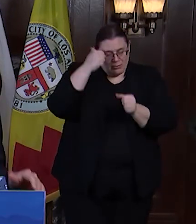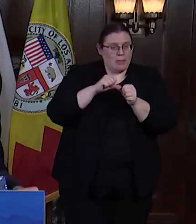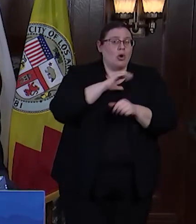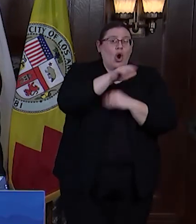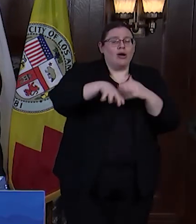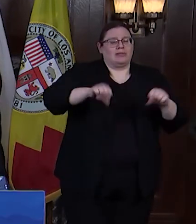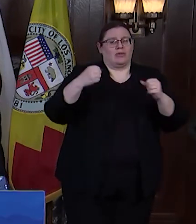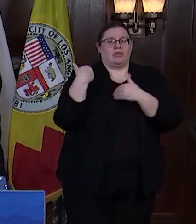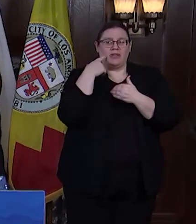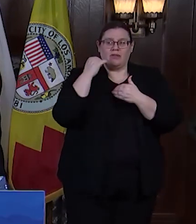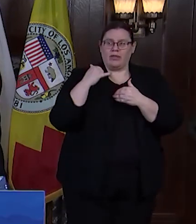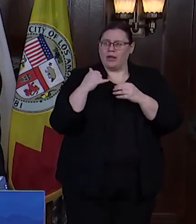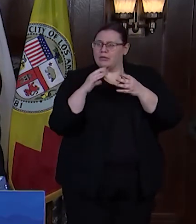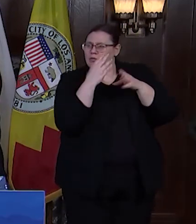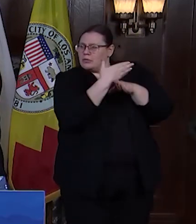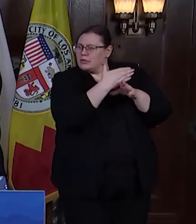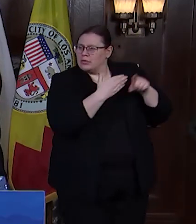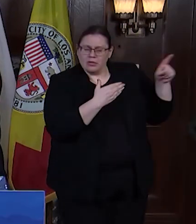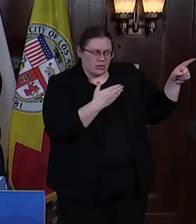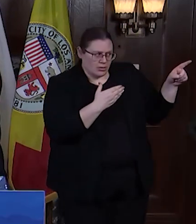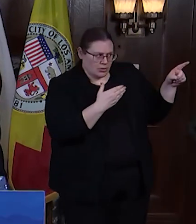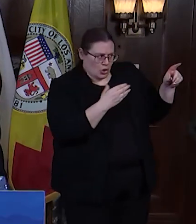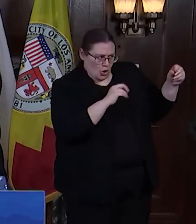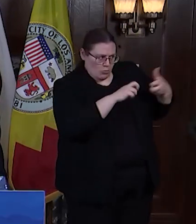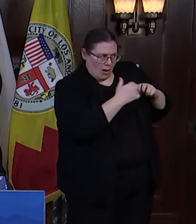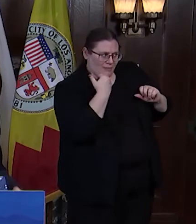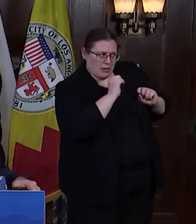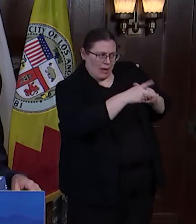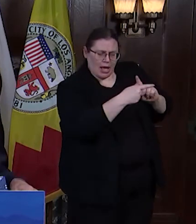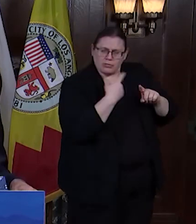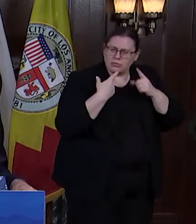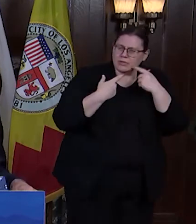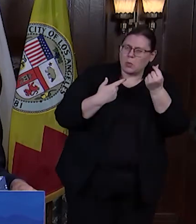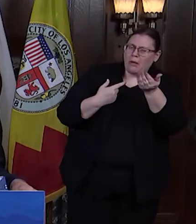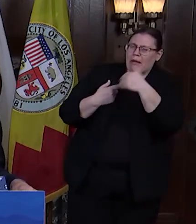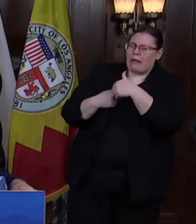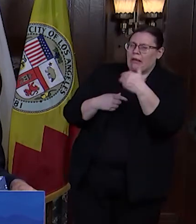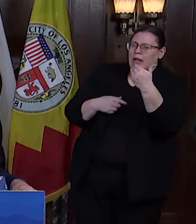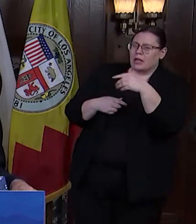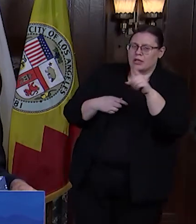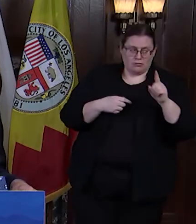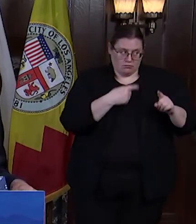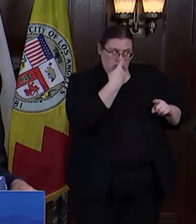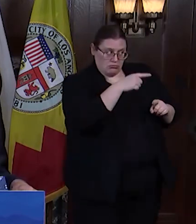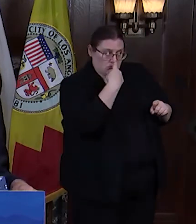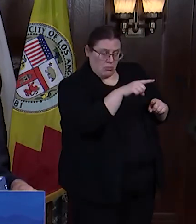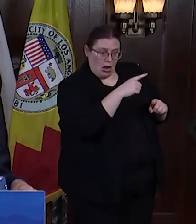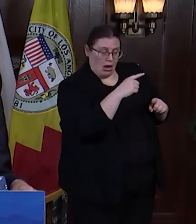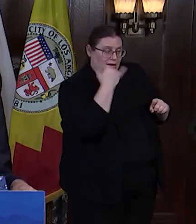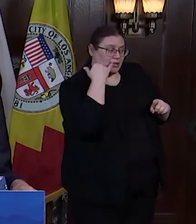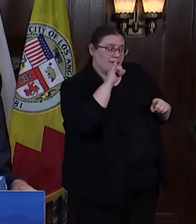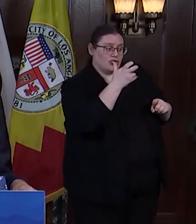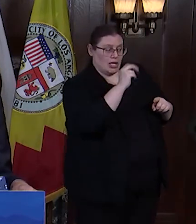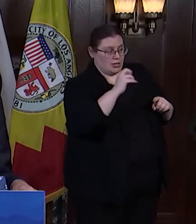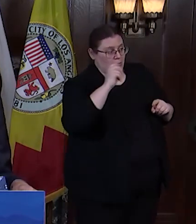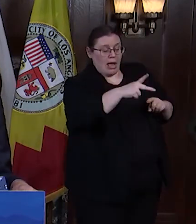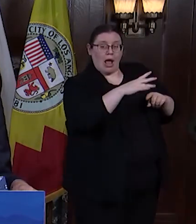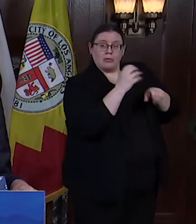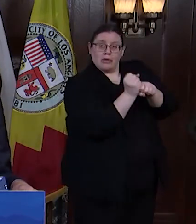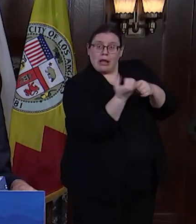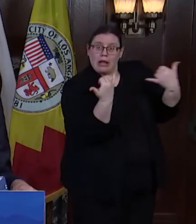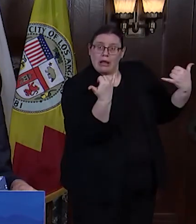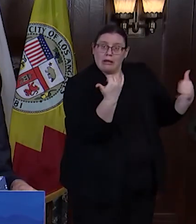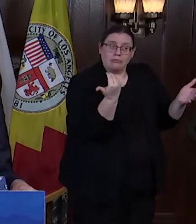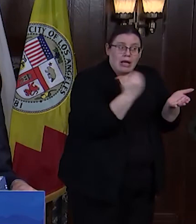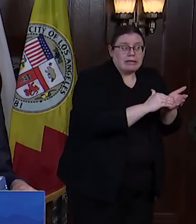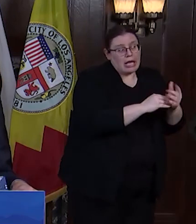In terms of the election... Returning to the field. Sorry? You don't have an issue with Justin coming back on the field and